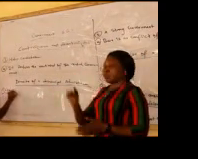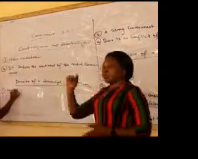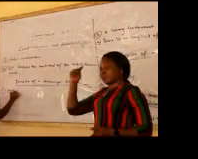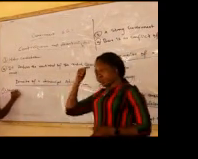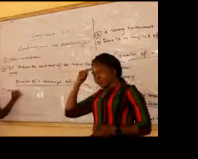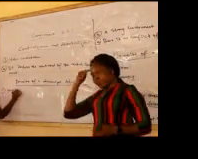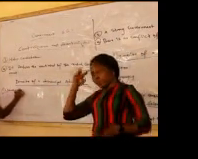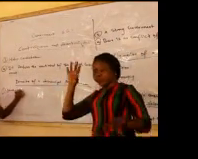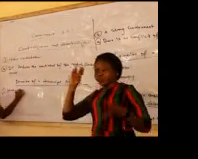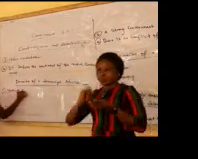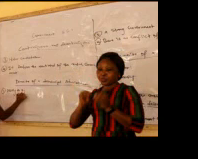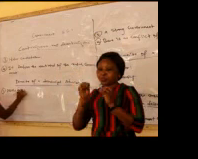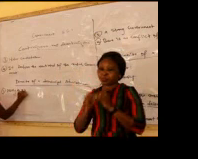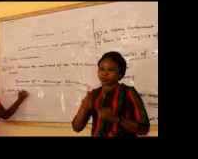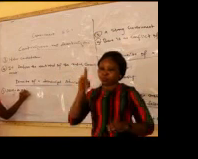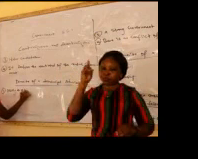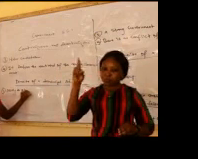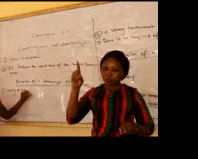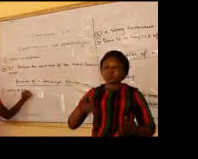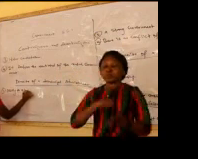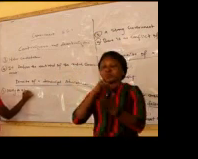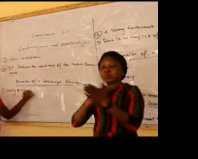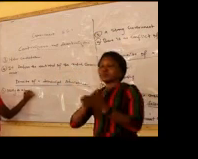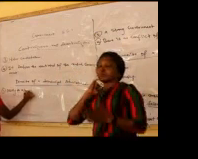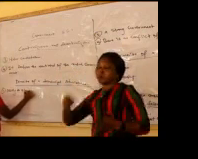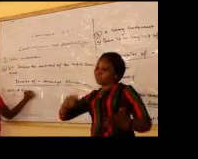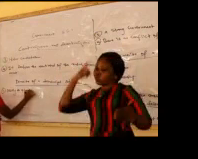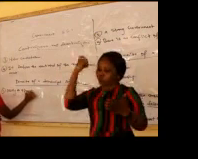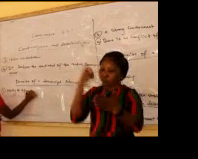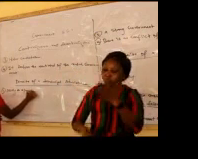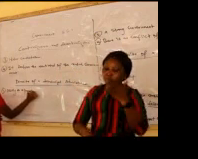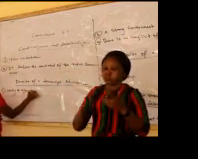Costly to operate.